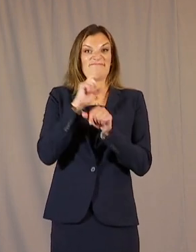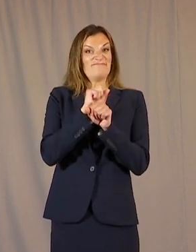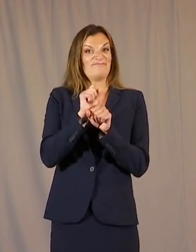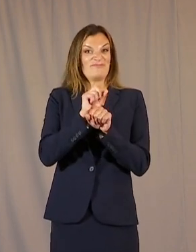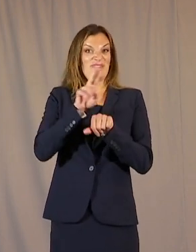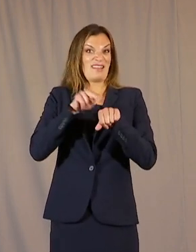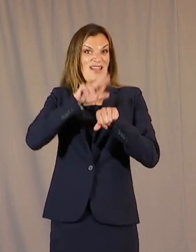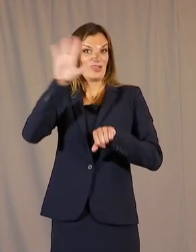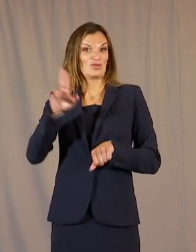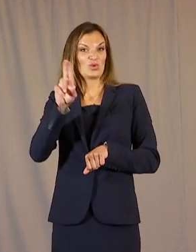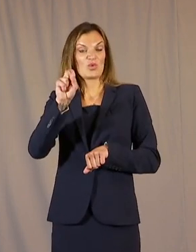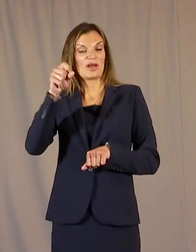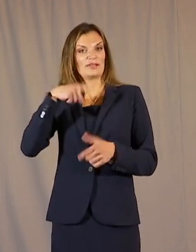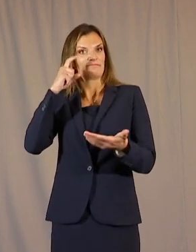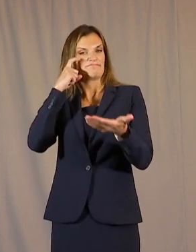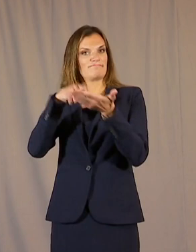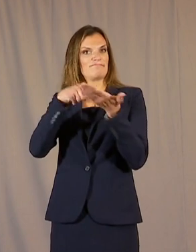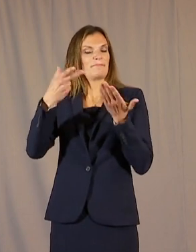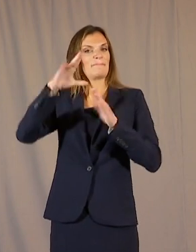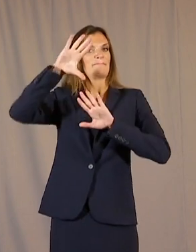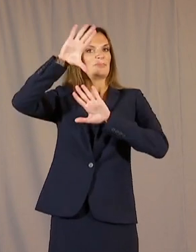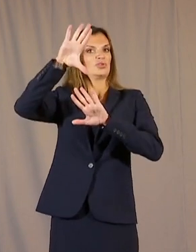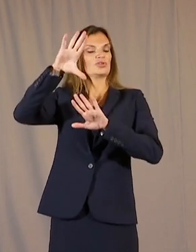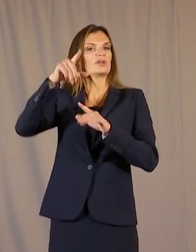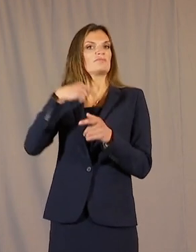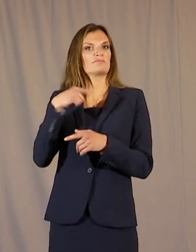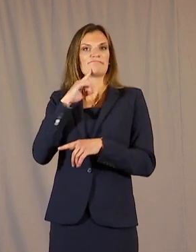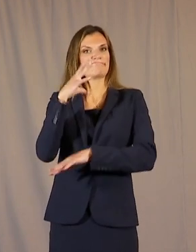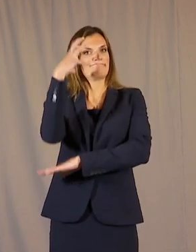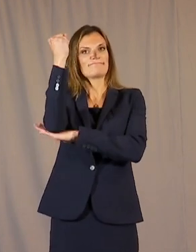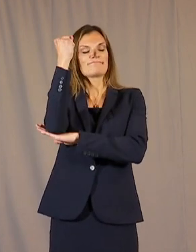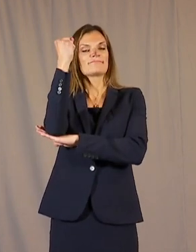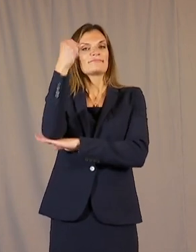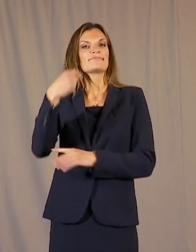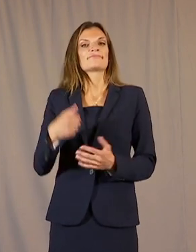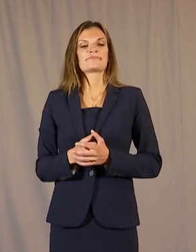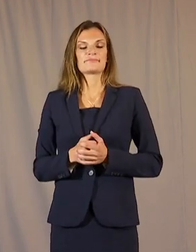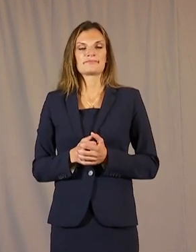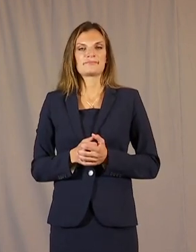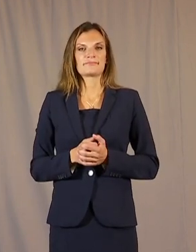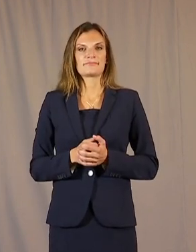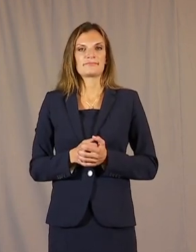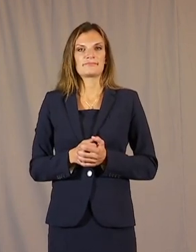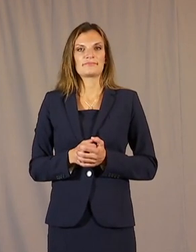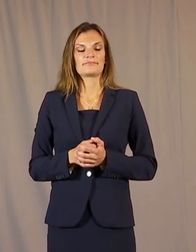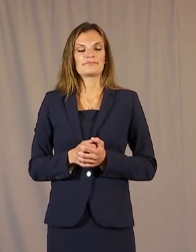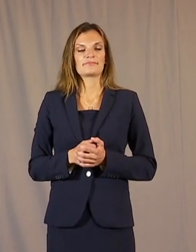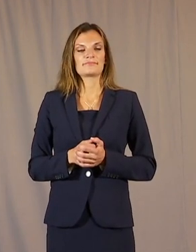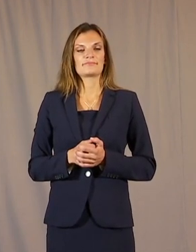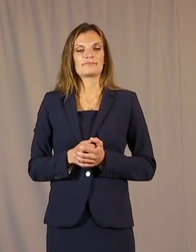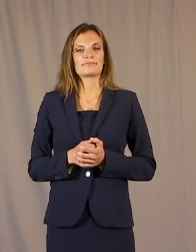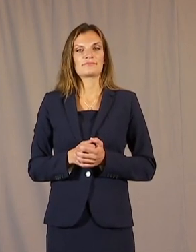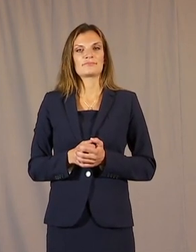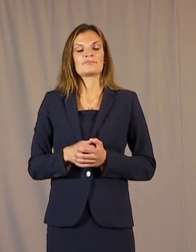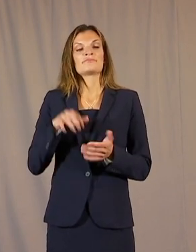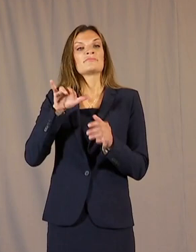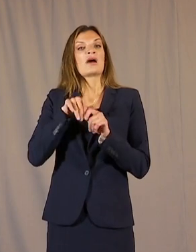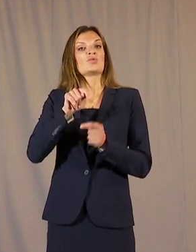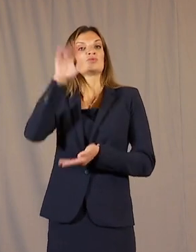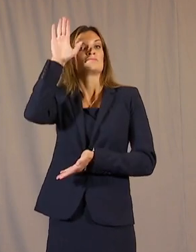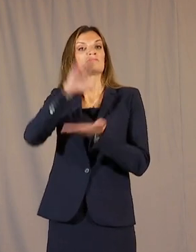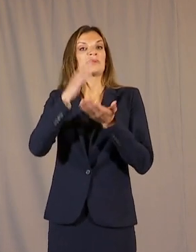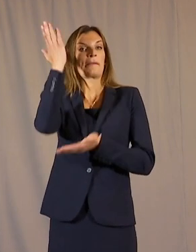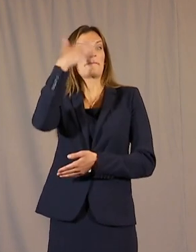as our state led the way in multiple playing fields, including reducing implicit bias in testing